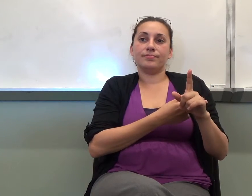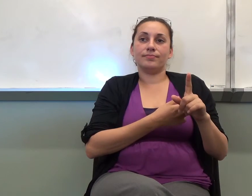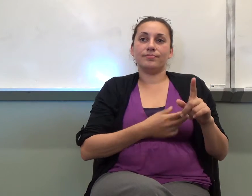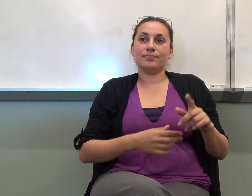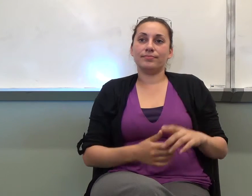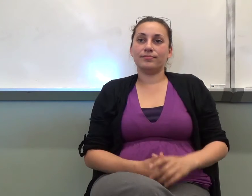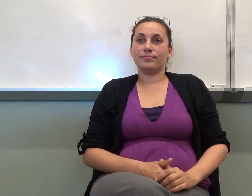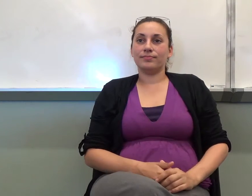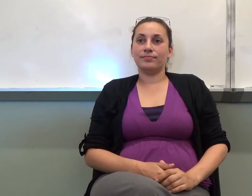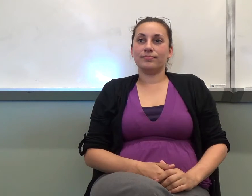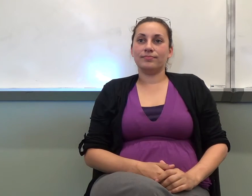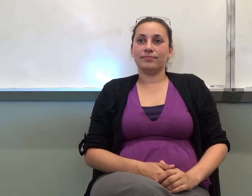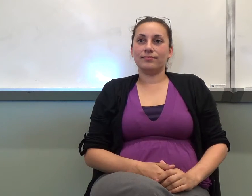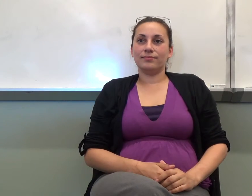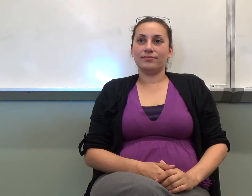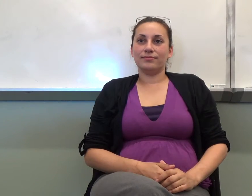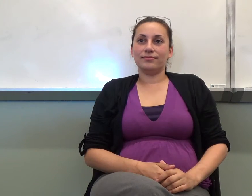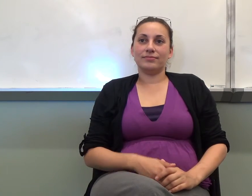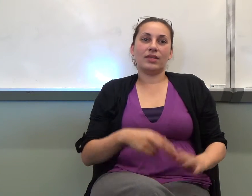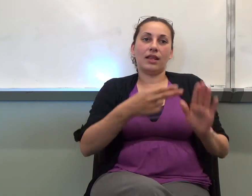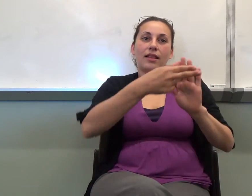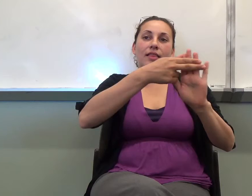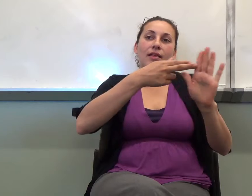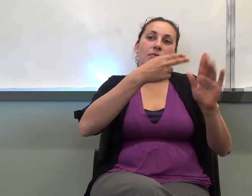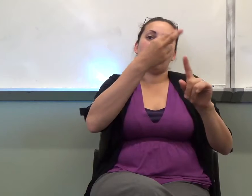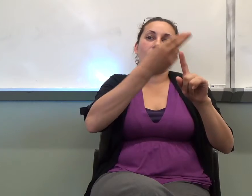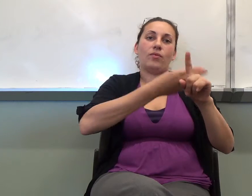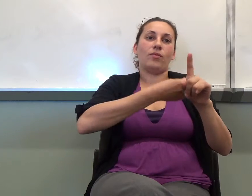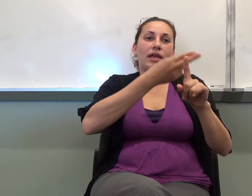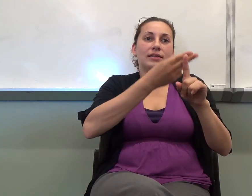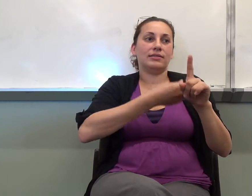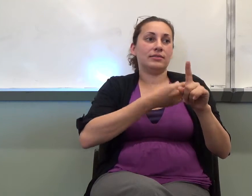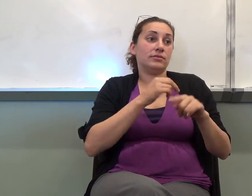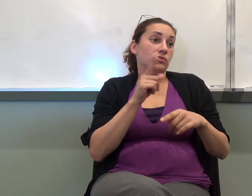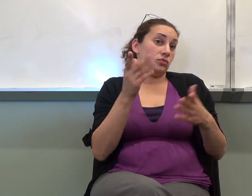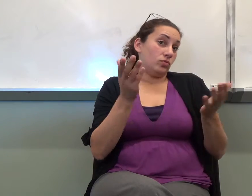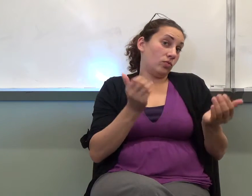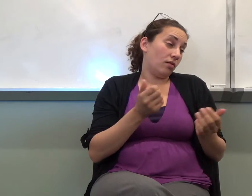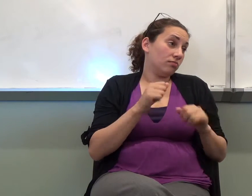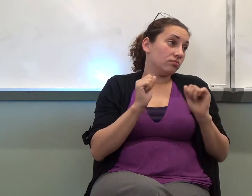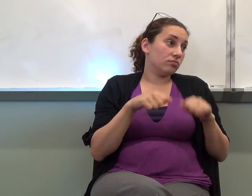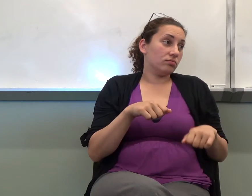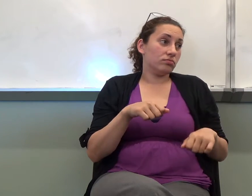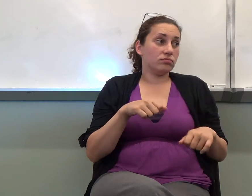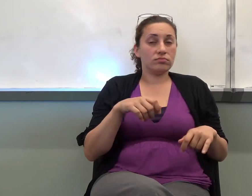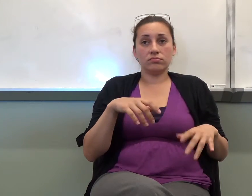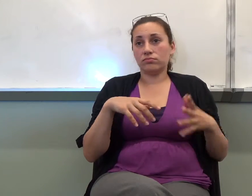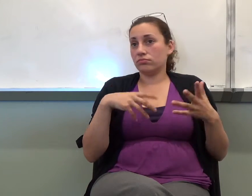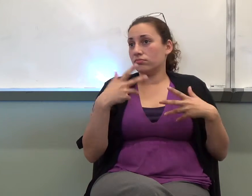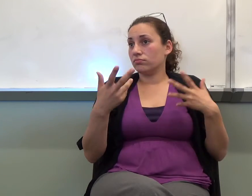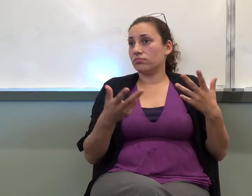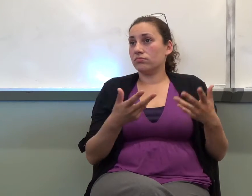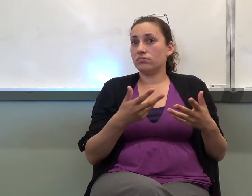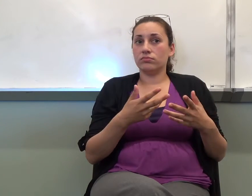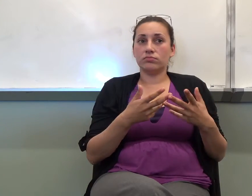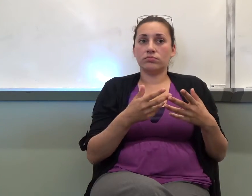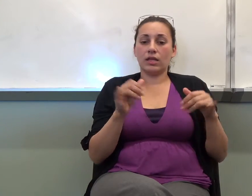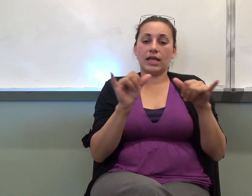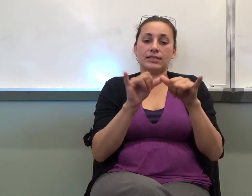So this is labeled rent. And if you want to, you can put the size of degrees, or